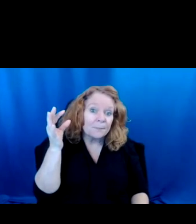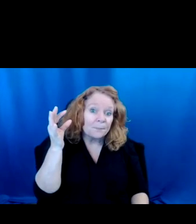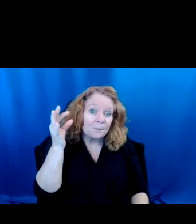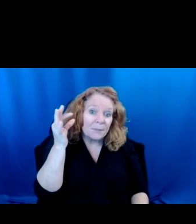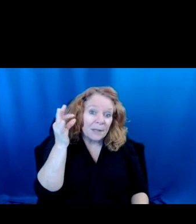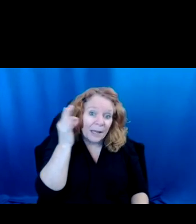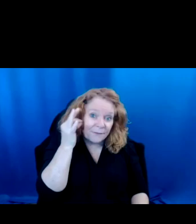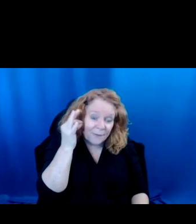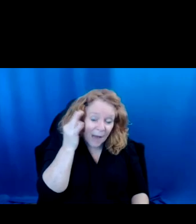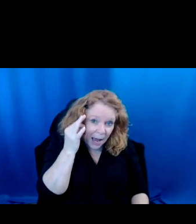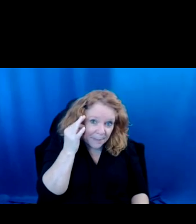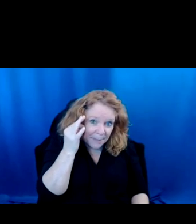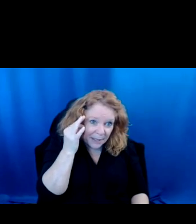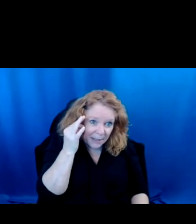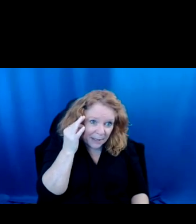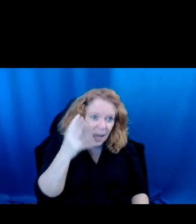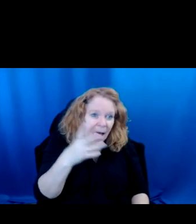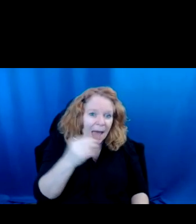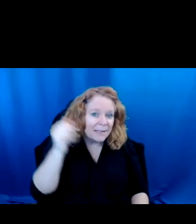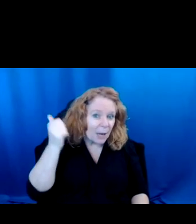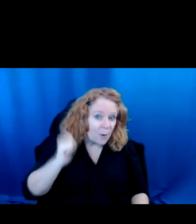Marvin Fabby and